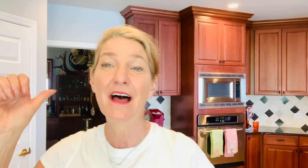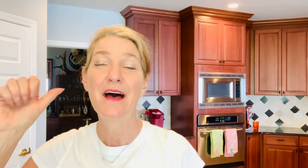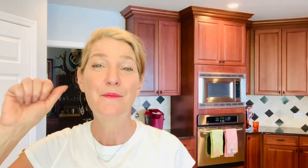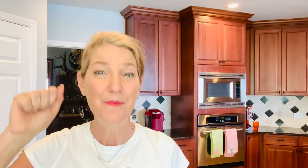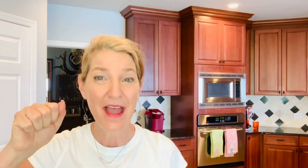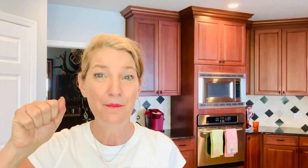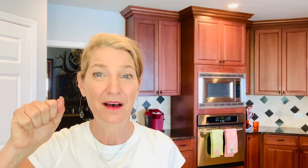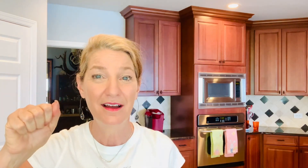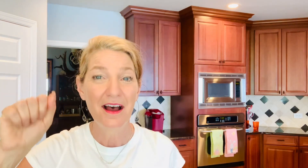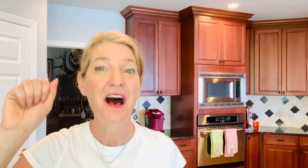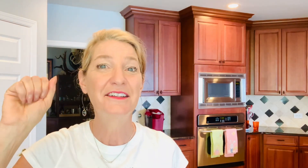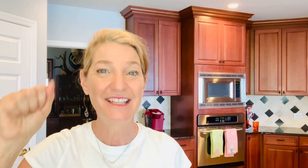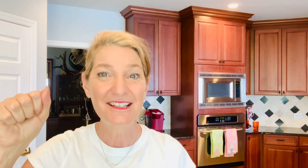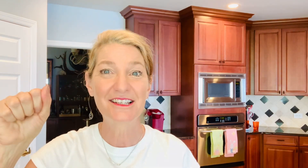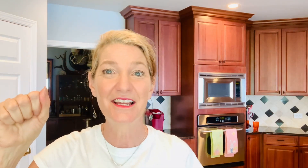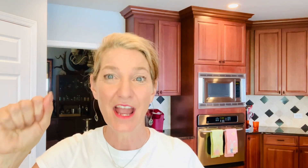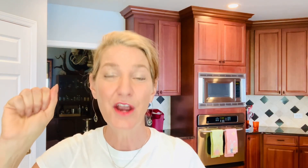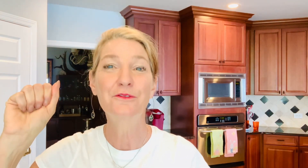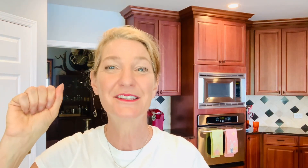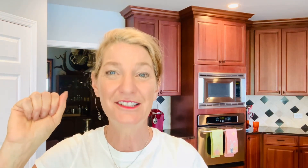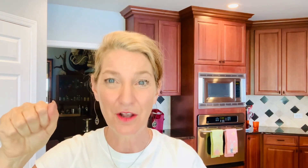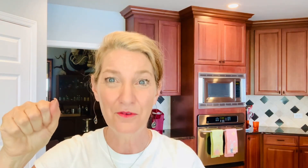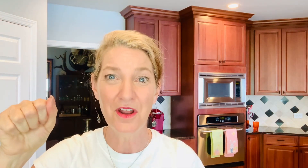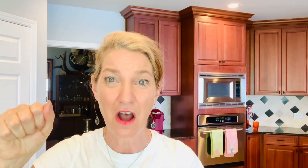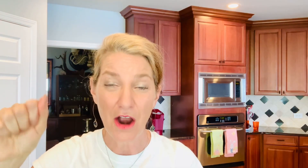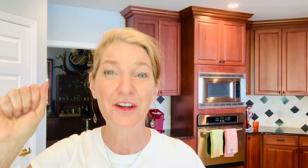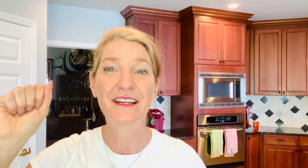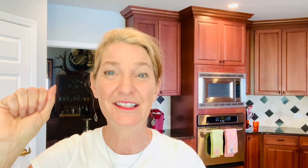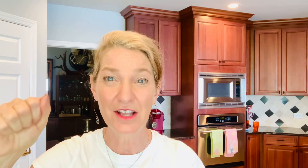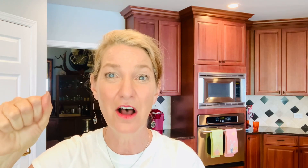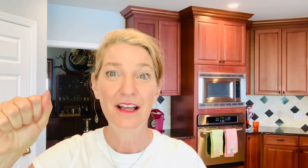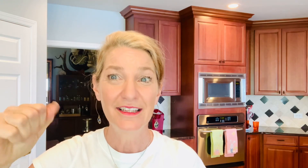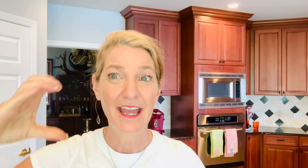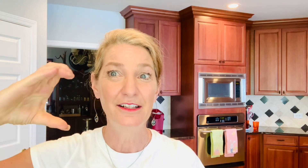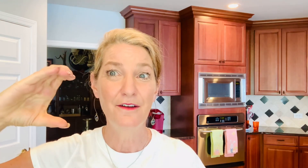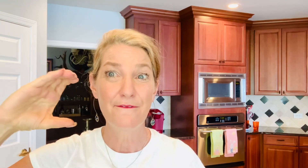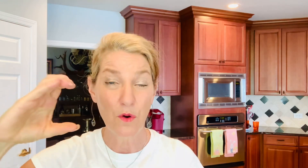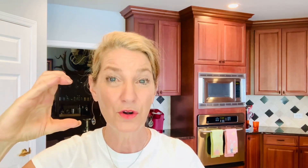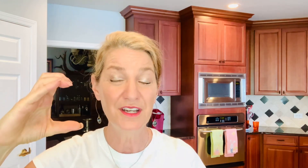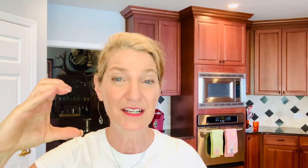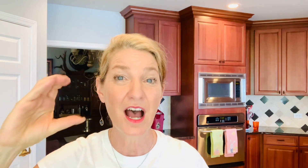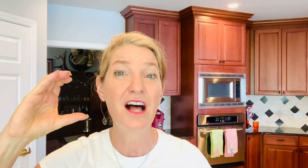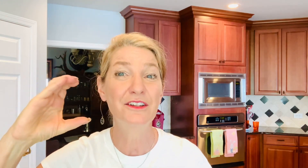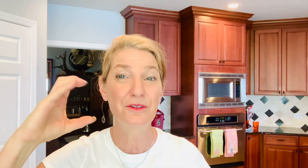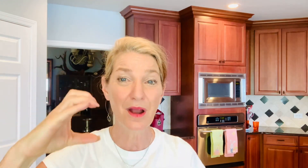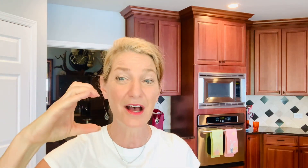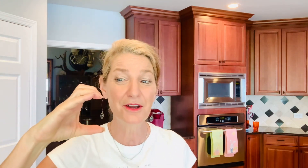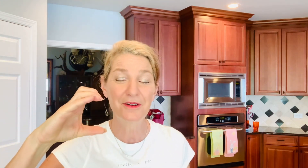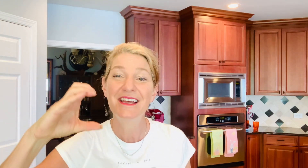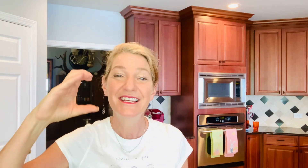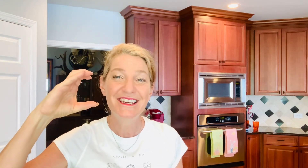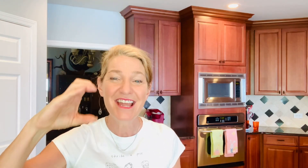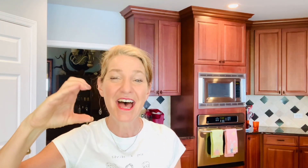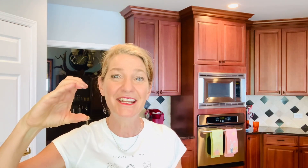Alabama, Alaska, Arizona, Arkansas, California, Colorado, Connecticut,